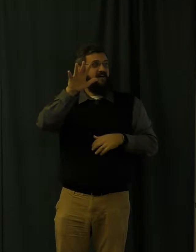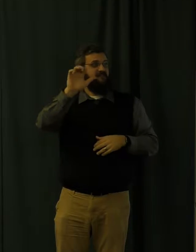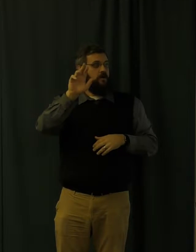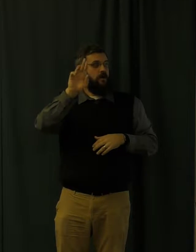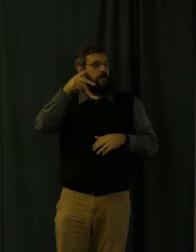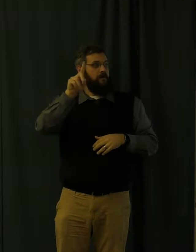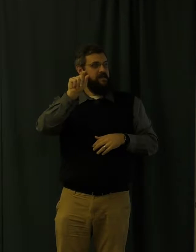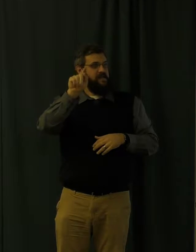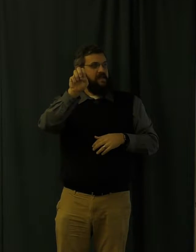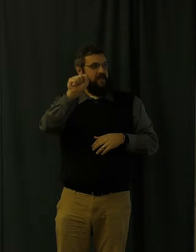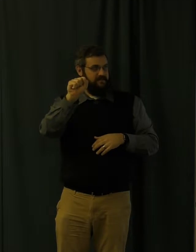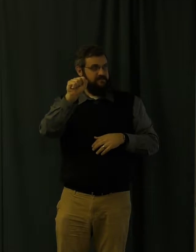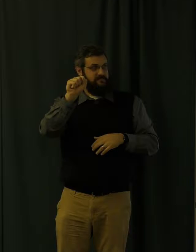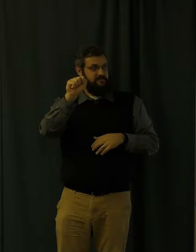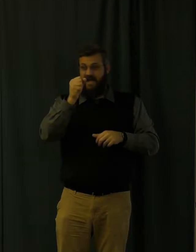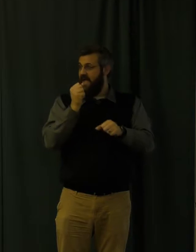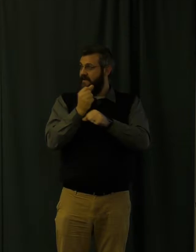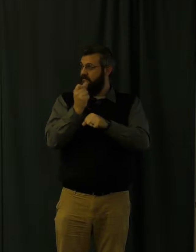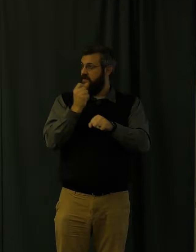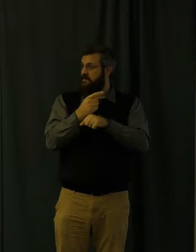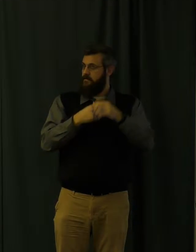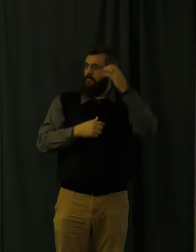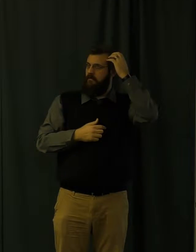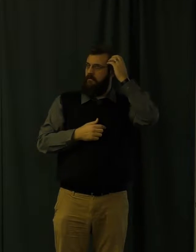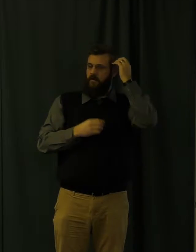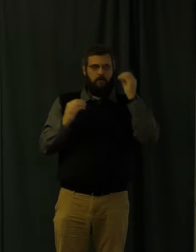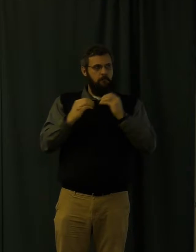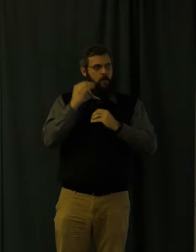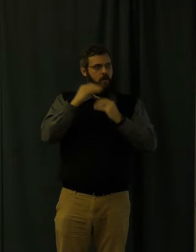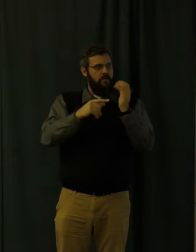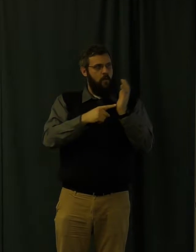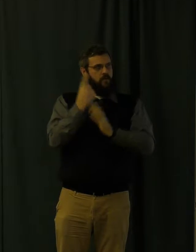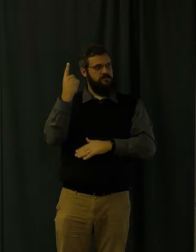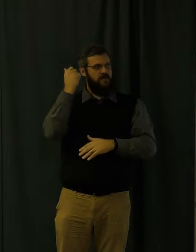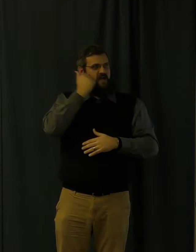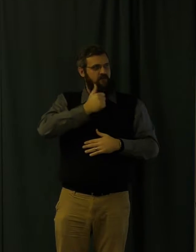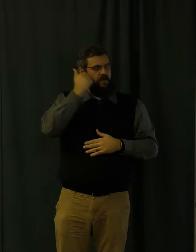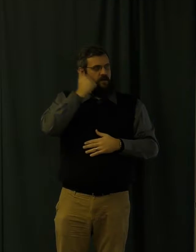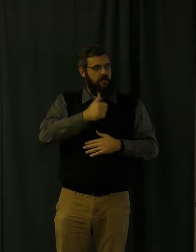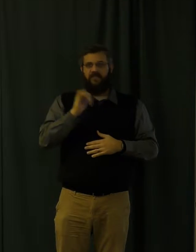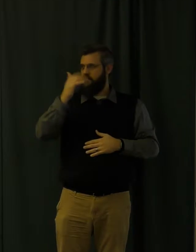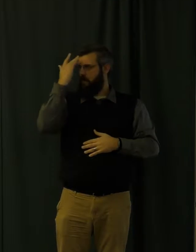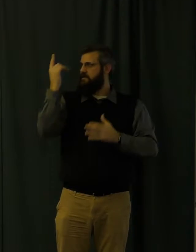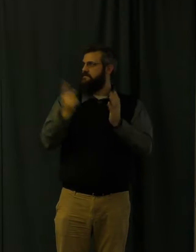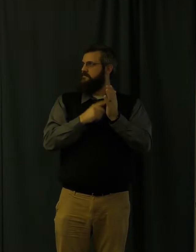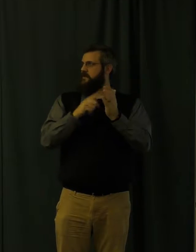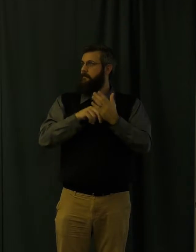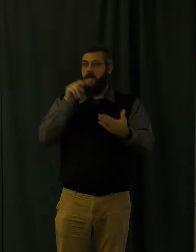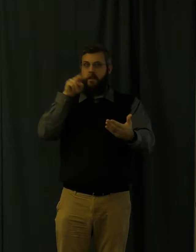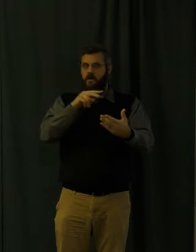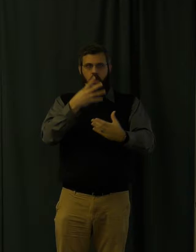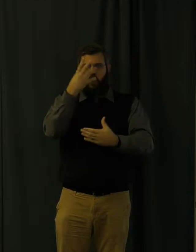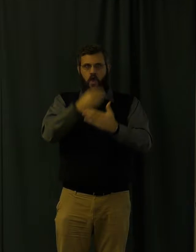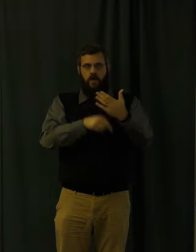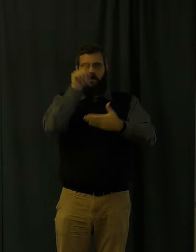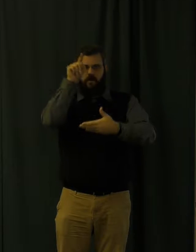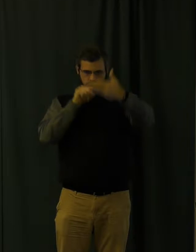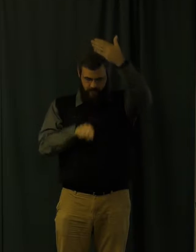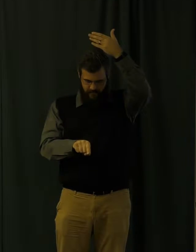I was like, well, that's more than once a day. No wonder when I go to look for this button, it's on the other side of the page.